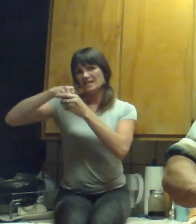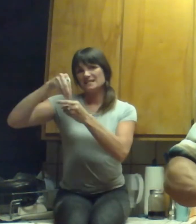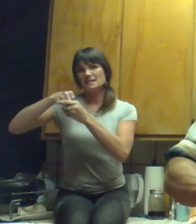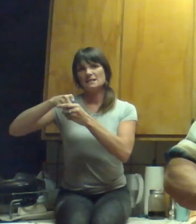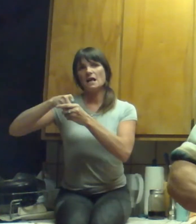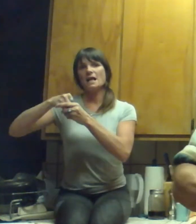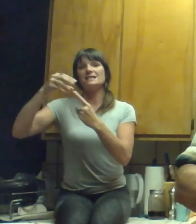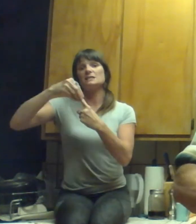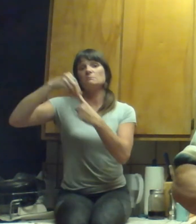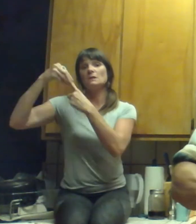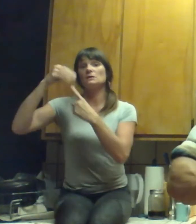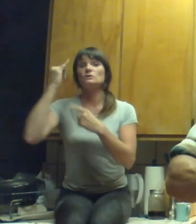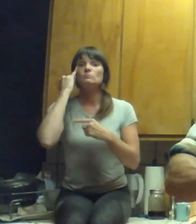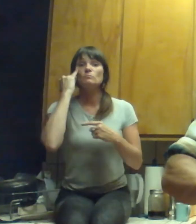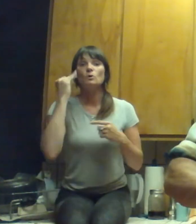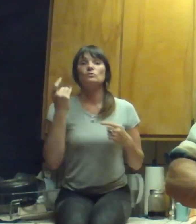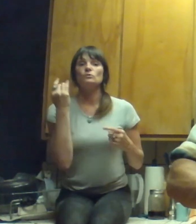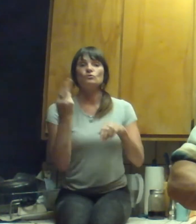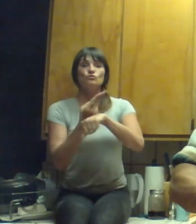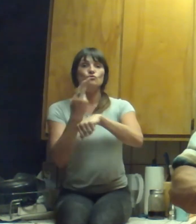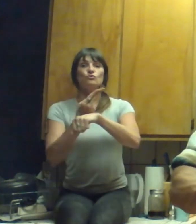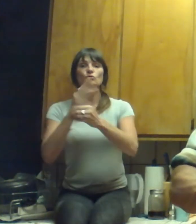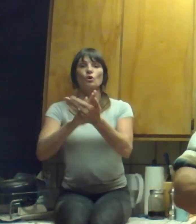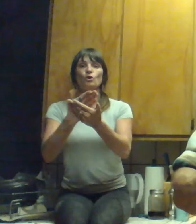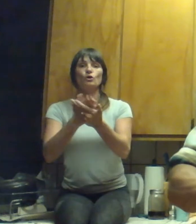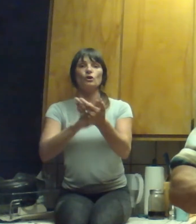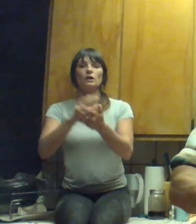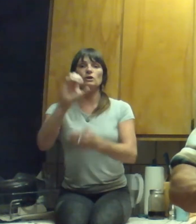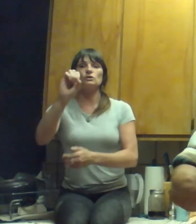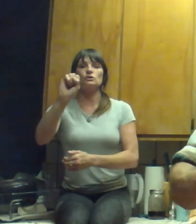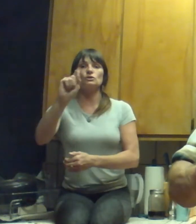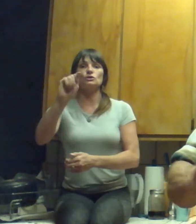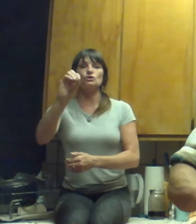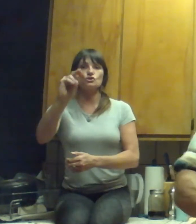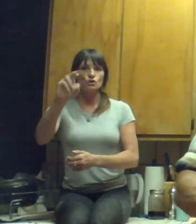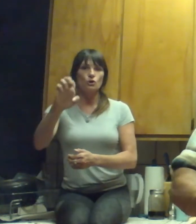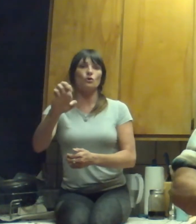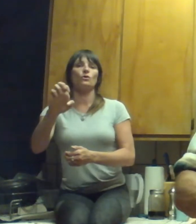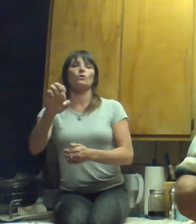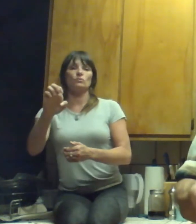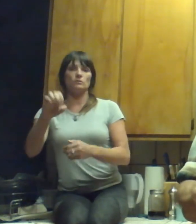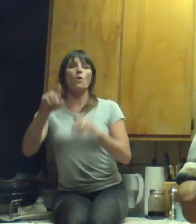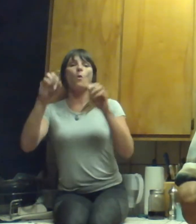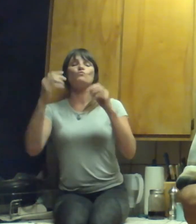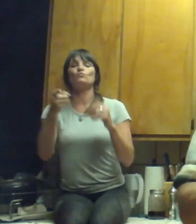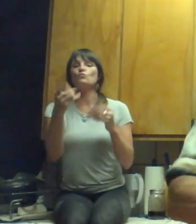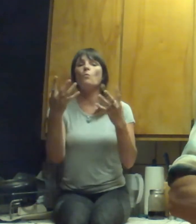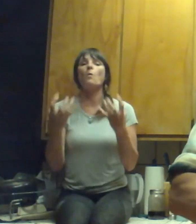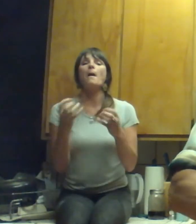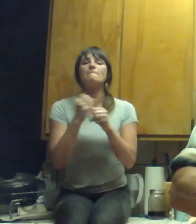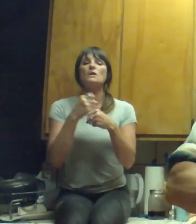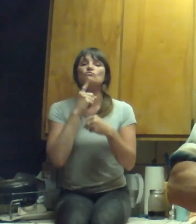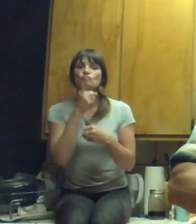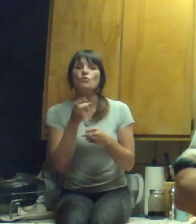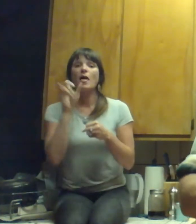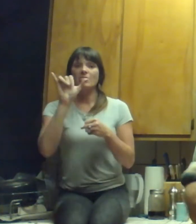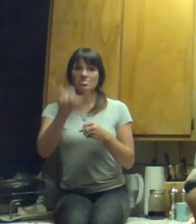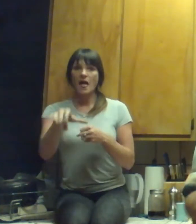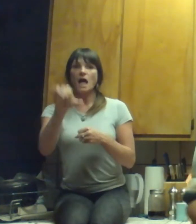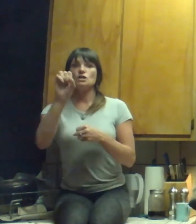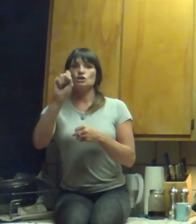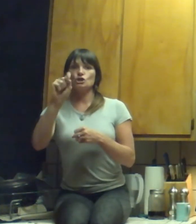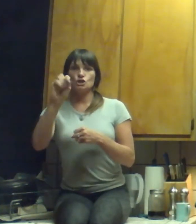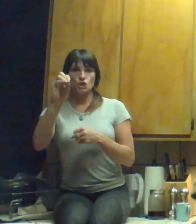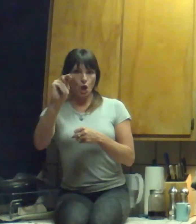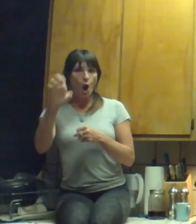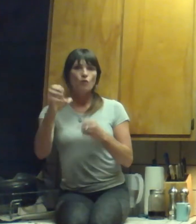what I use, because you want to make sure that solid heat from that stone is right there. It's going to convey